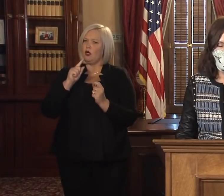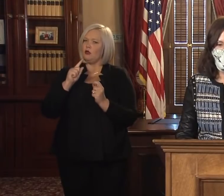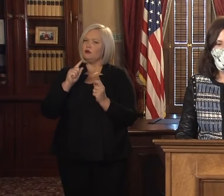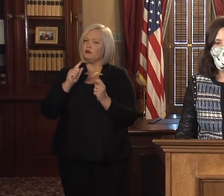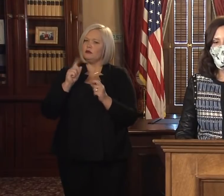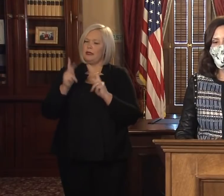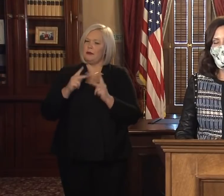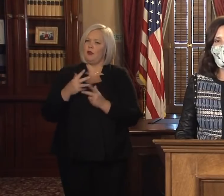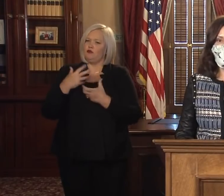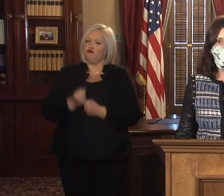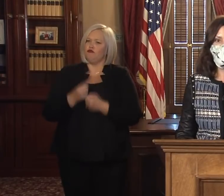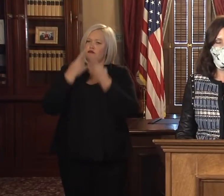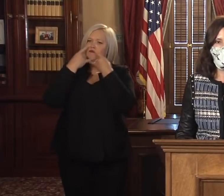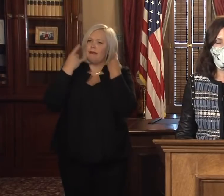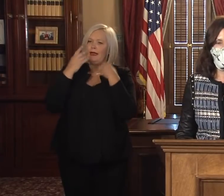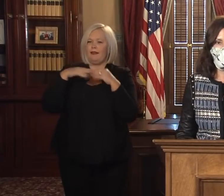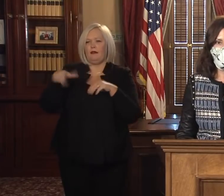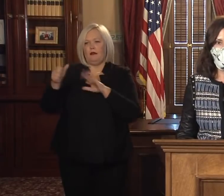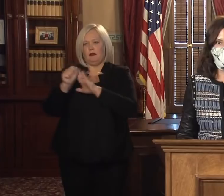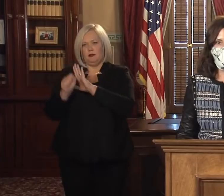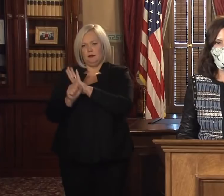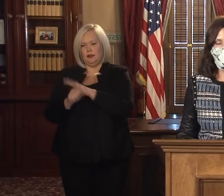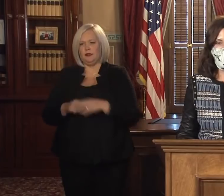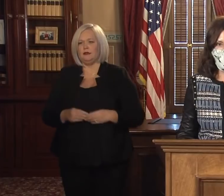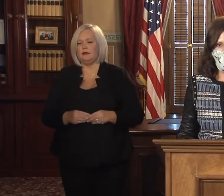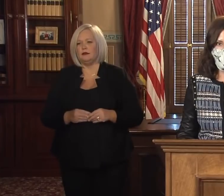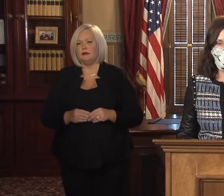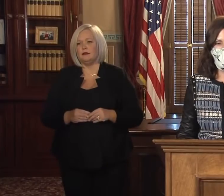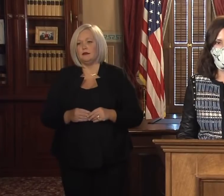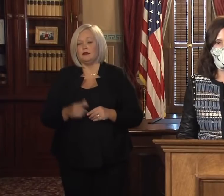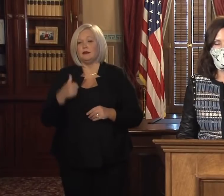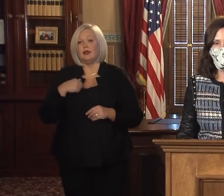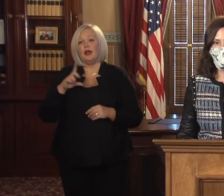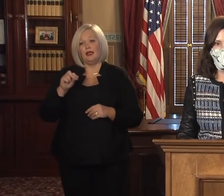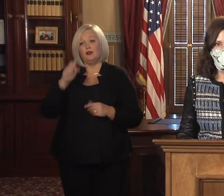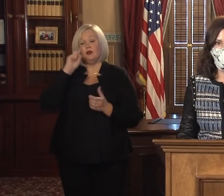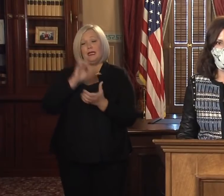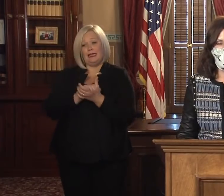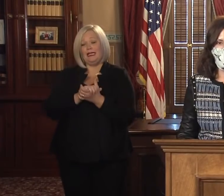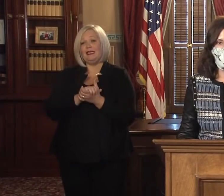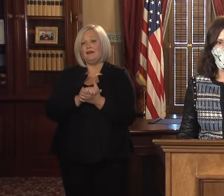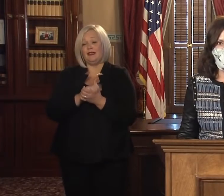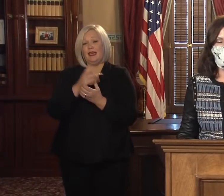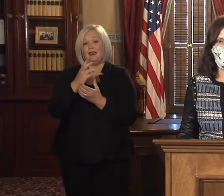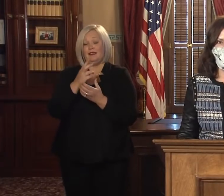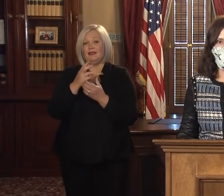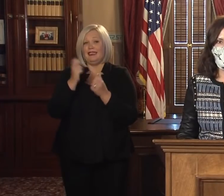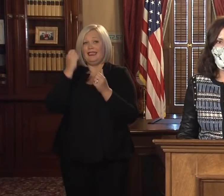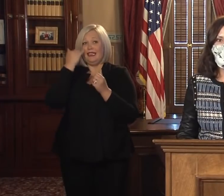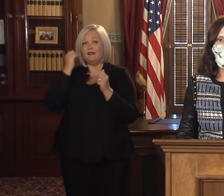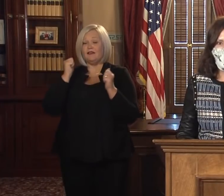states do. I do believe that bipartisan